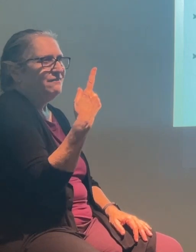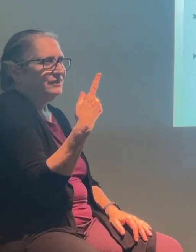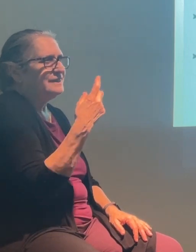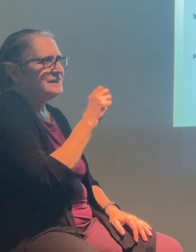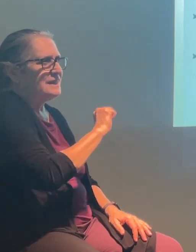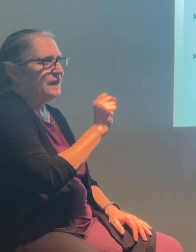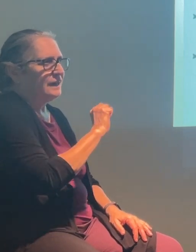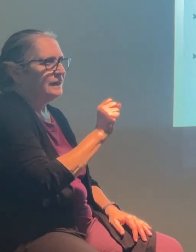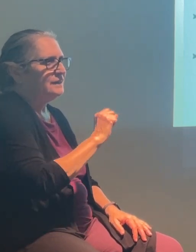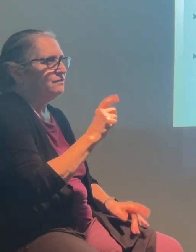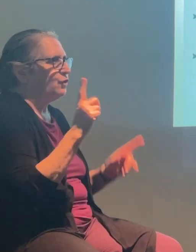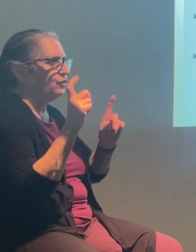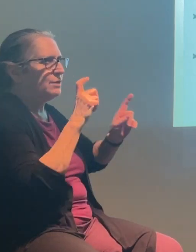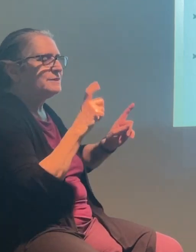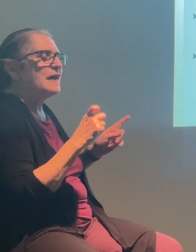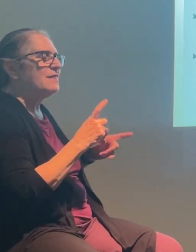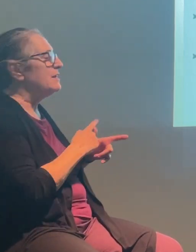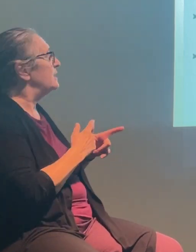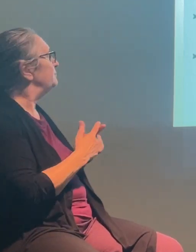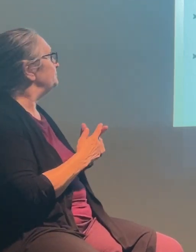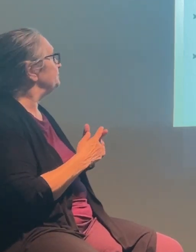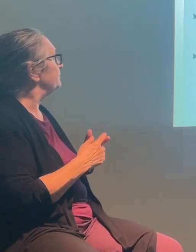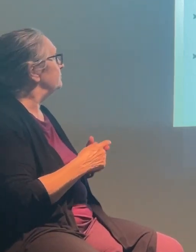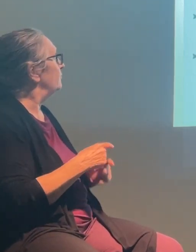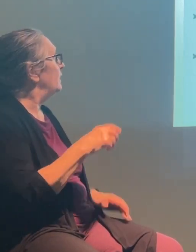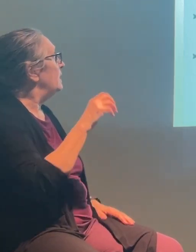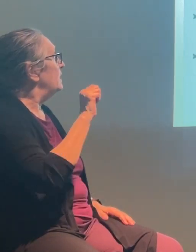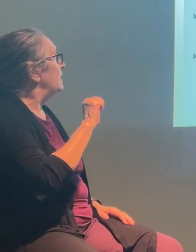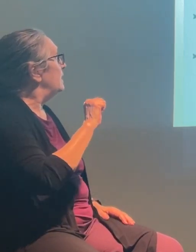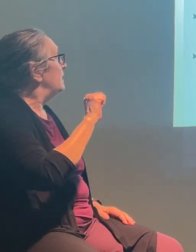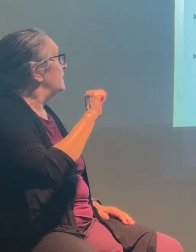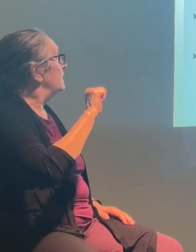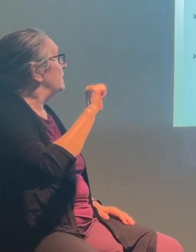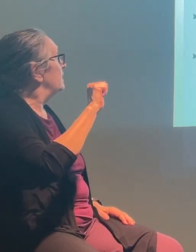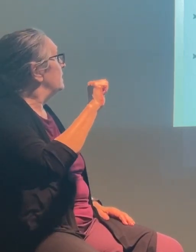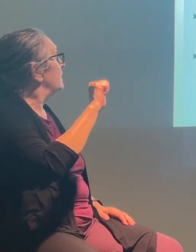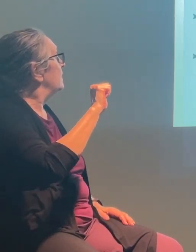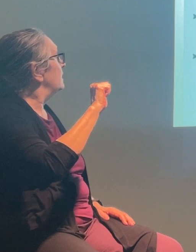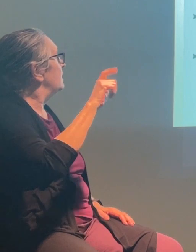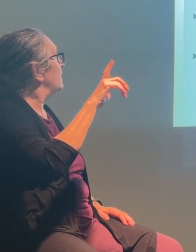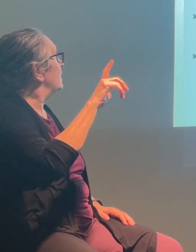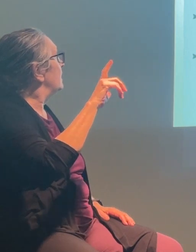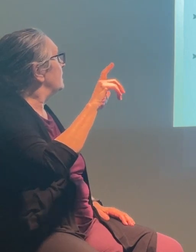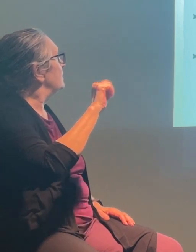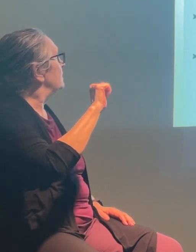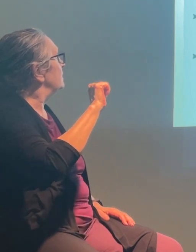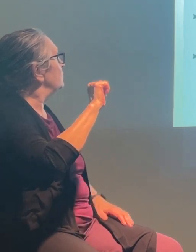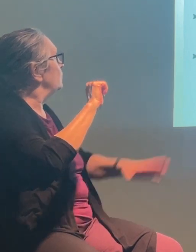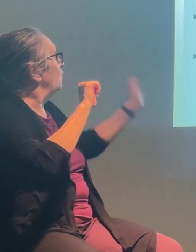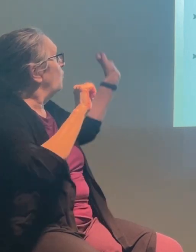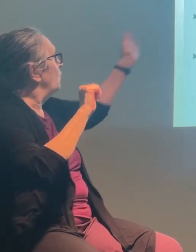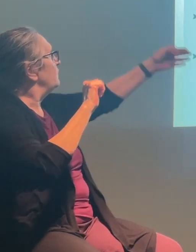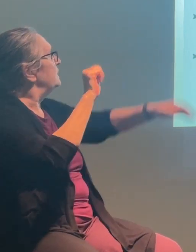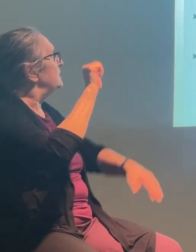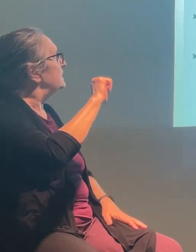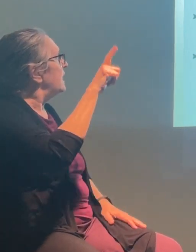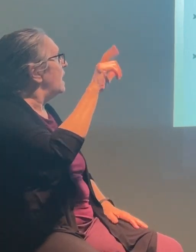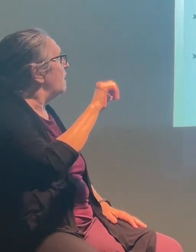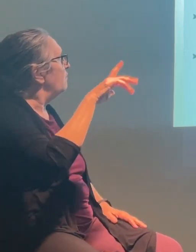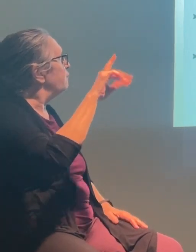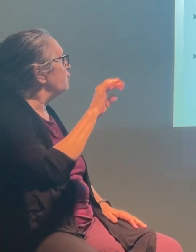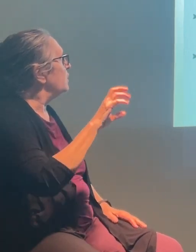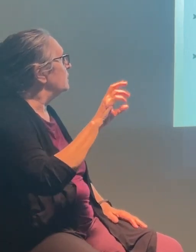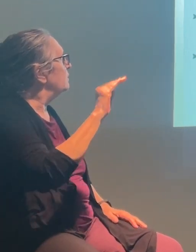artists, and this is where it becomes very interesting. Alfred Moore, John Marin, Martin Hartley, then you have other ones such